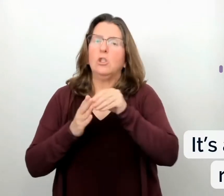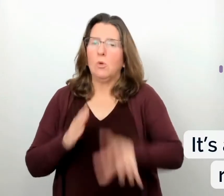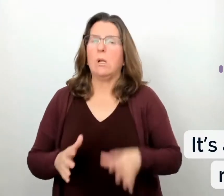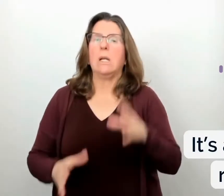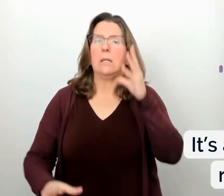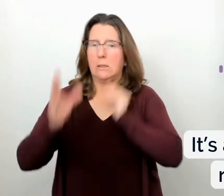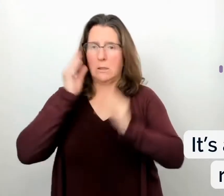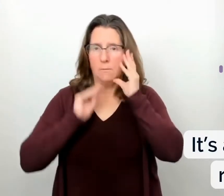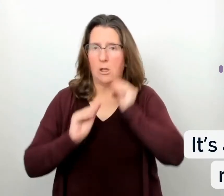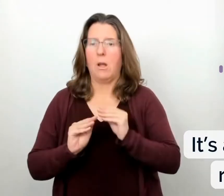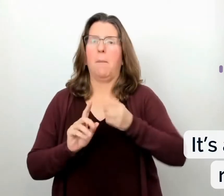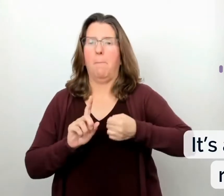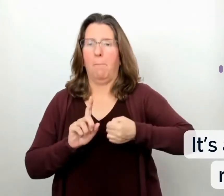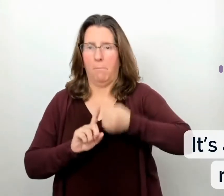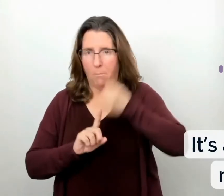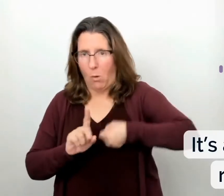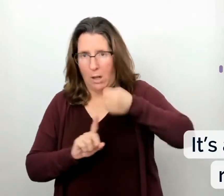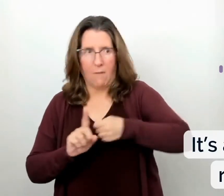of the students had been victims of his bullying.